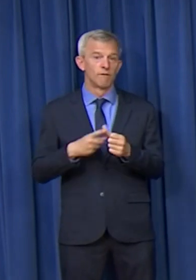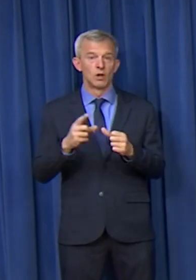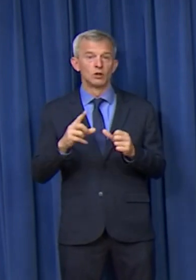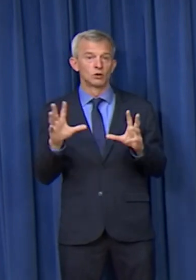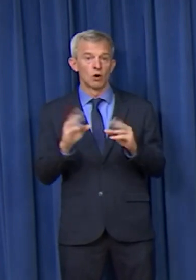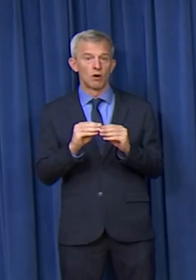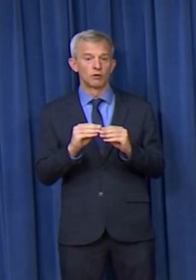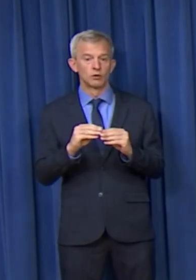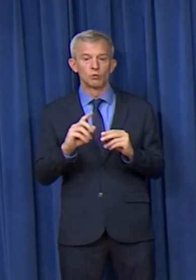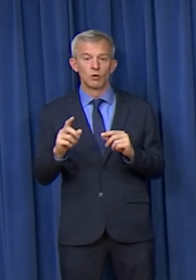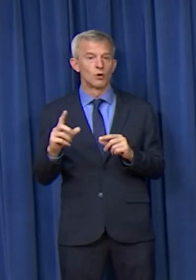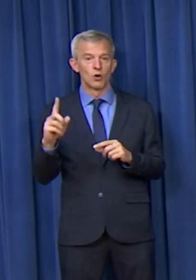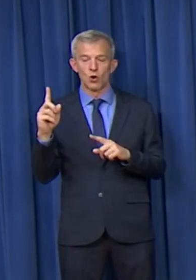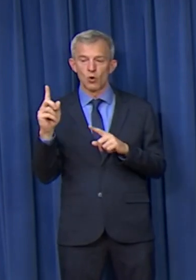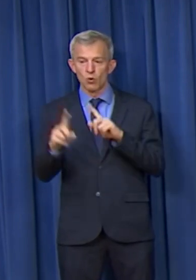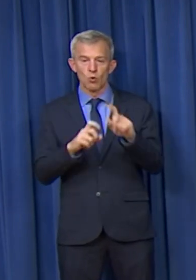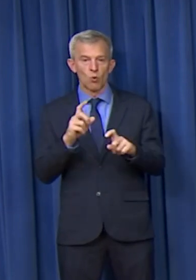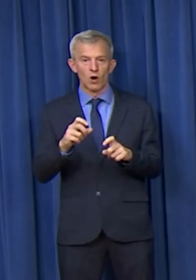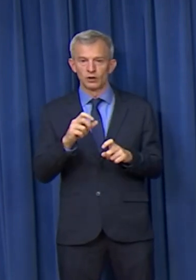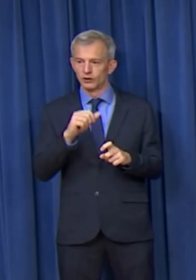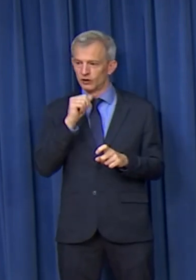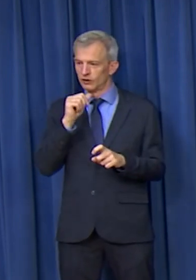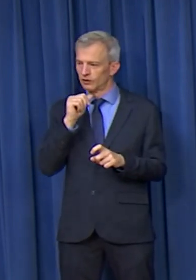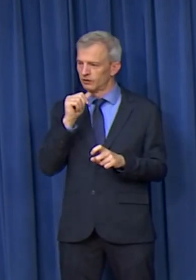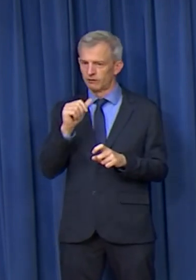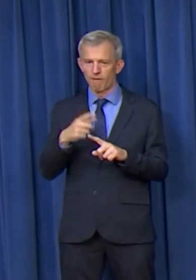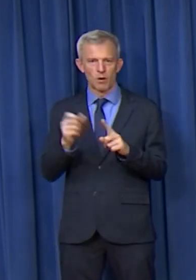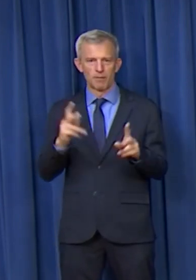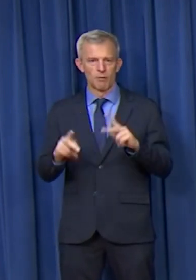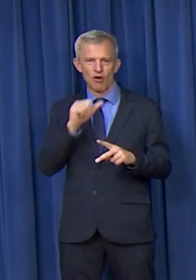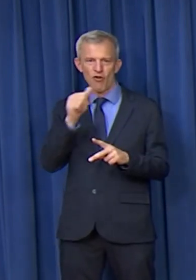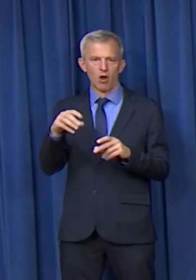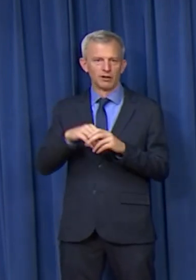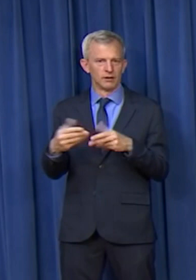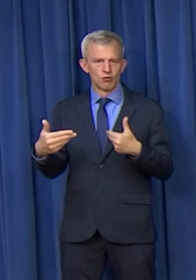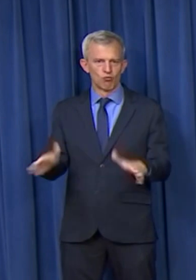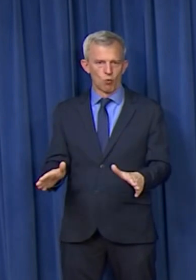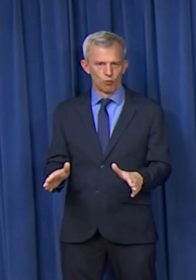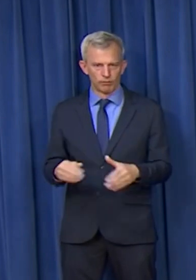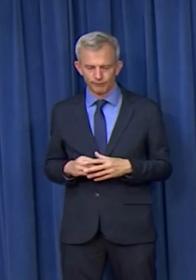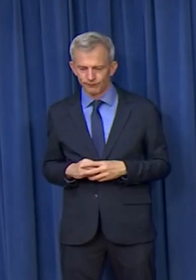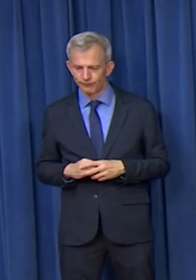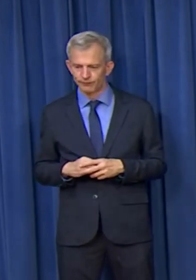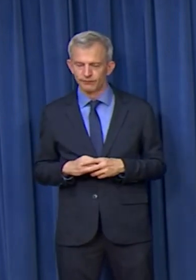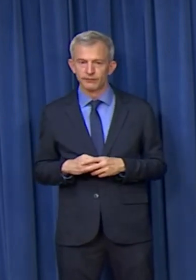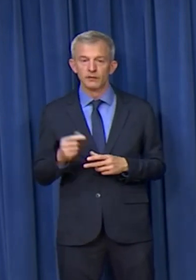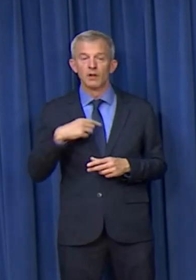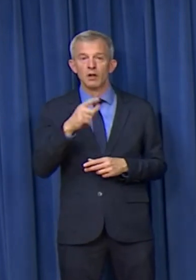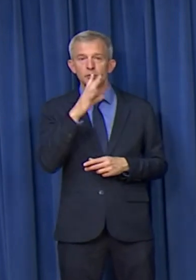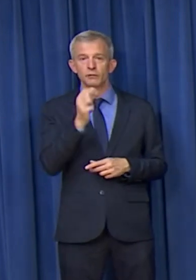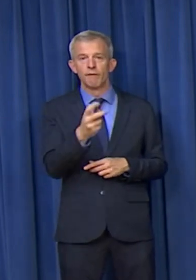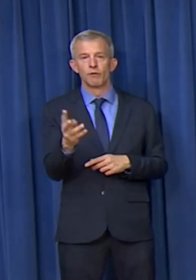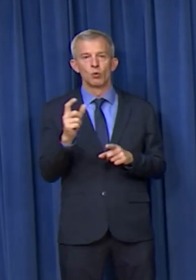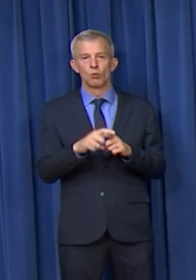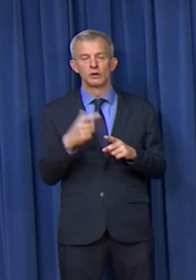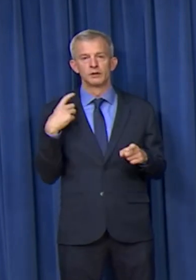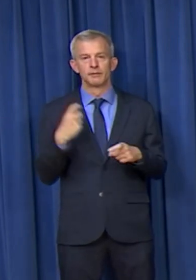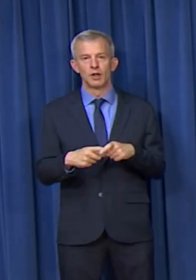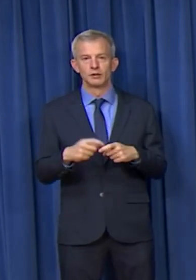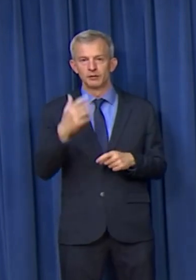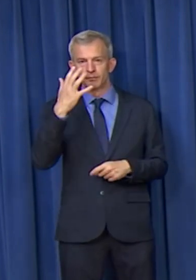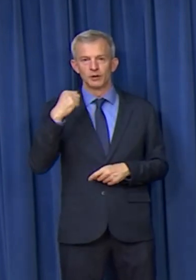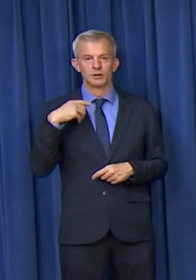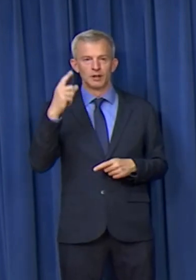when the questions are not being delivered by reporters who are here. Let me say a few words in Spanish, because I believe we have